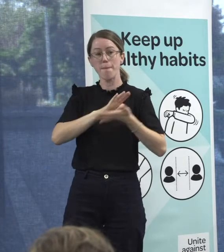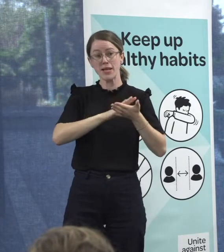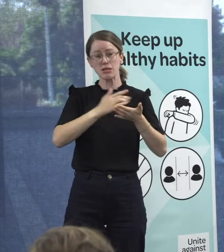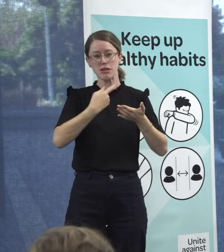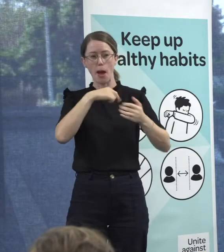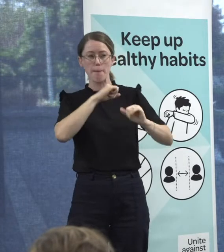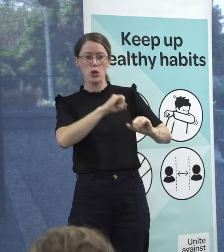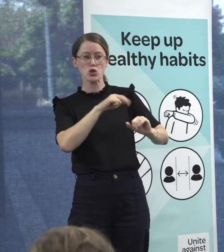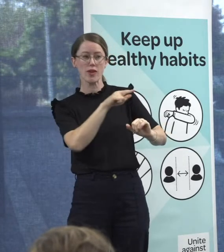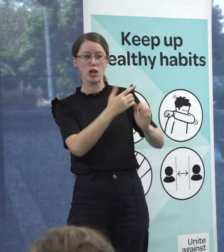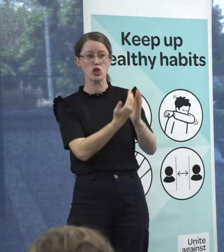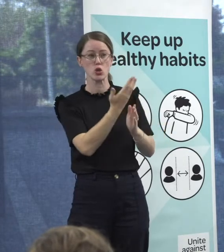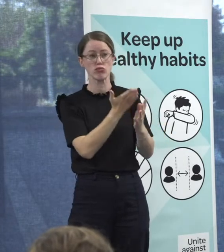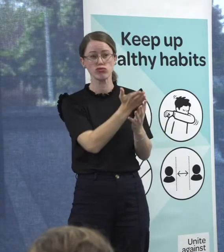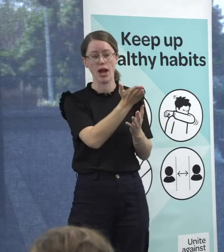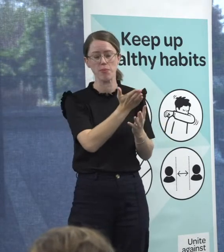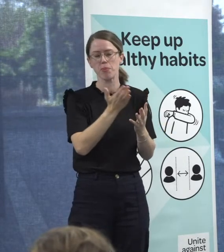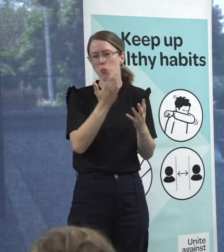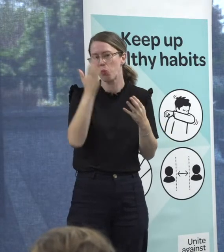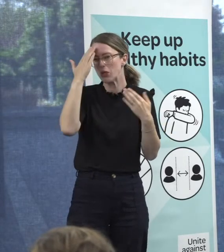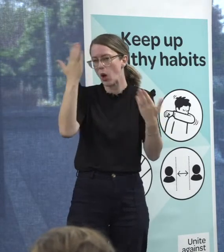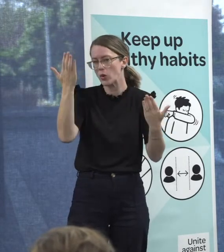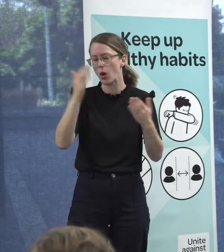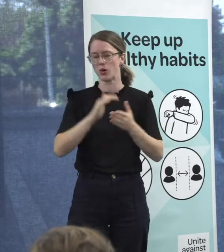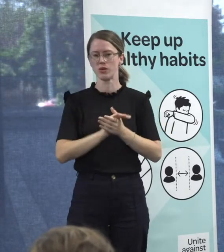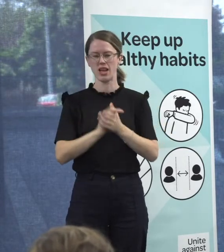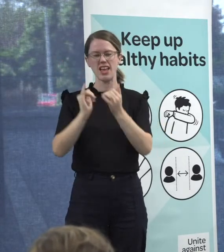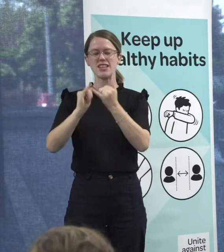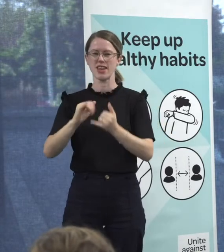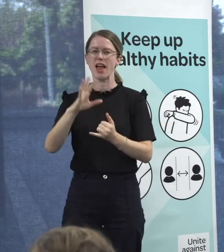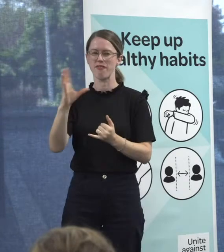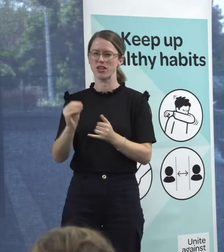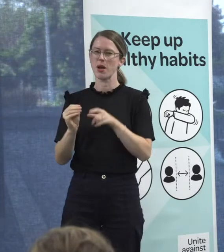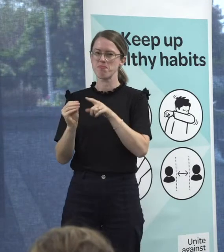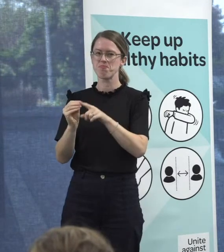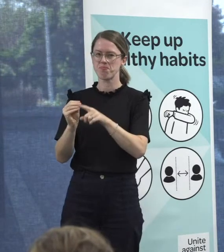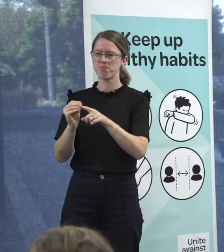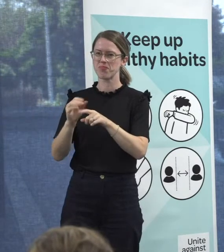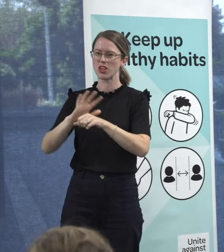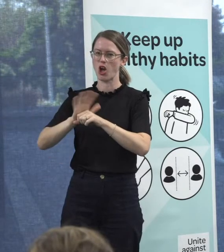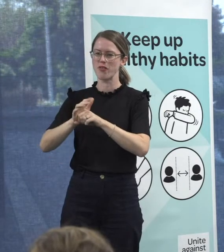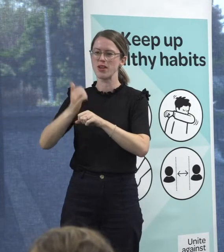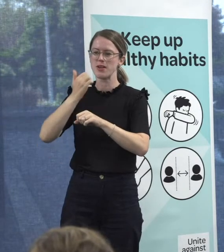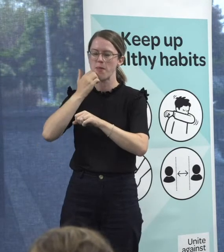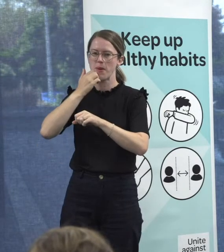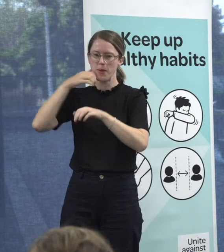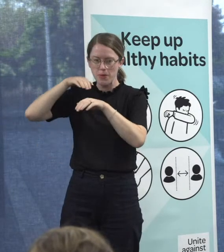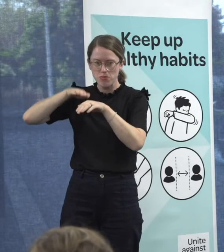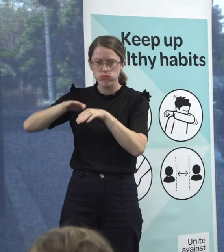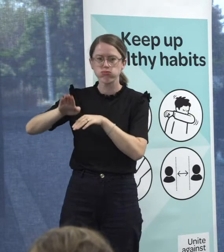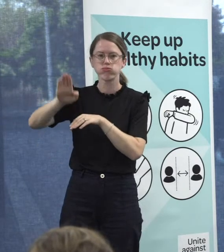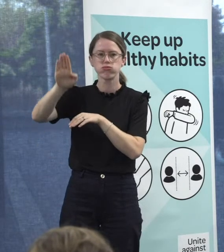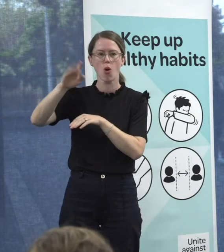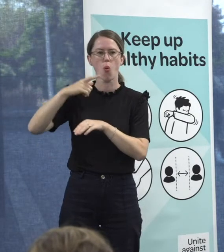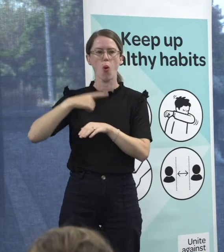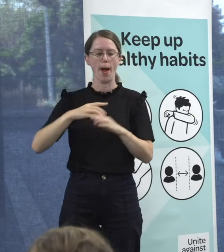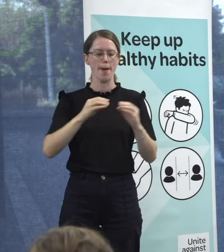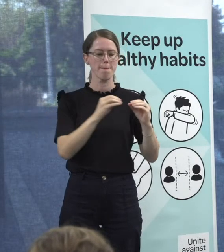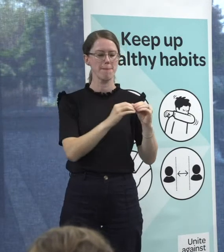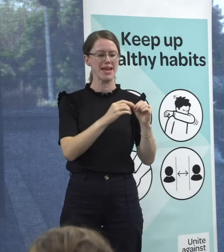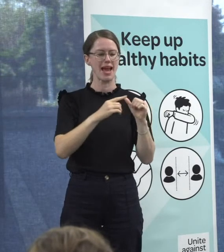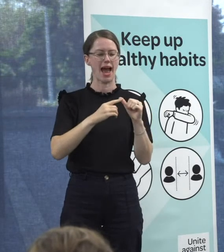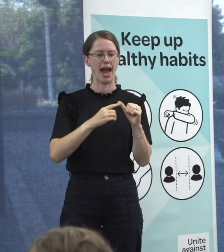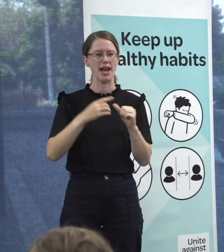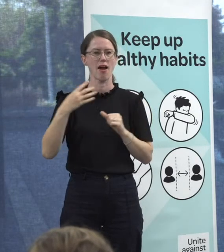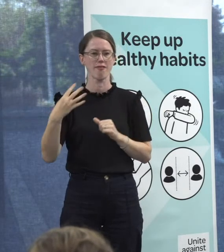got against this new subvariant. South Africa, we know about. It's seen quite a big surge in cases driven by the BA4 and